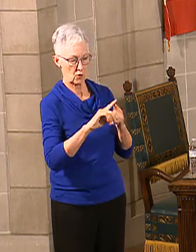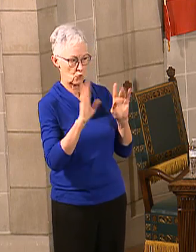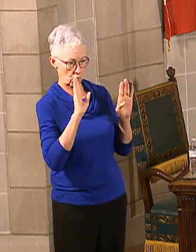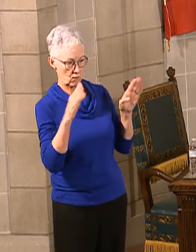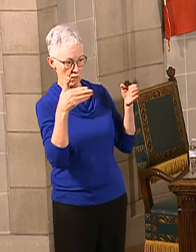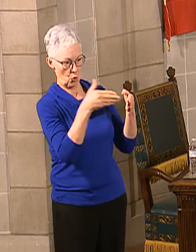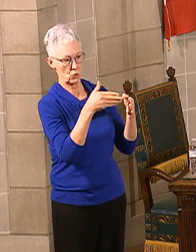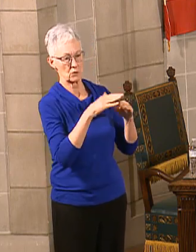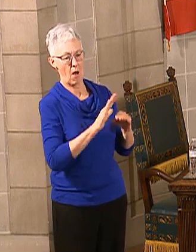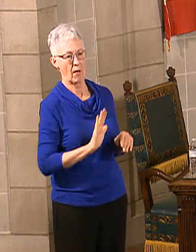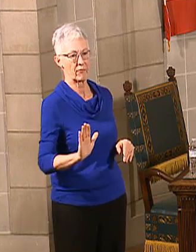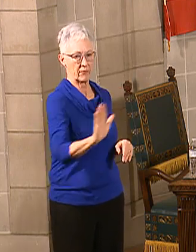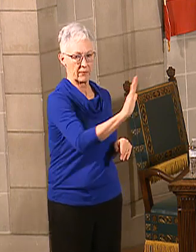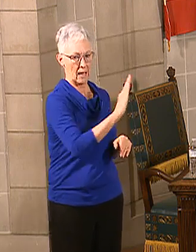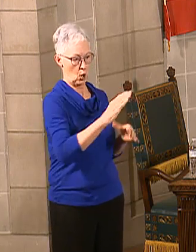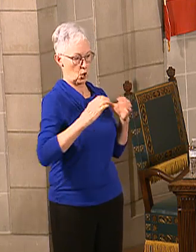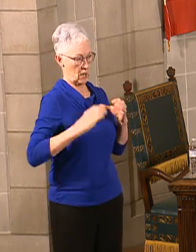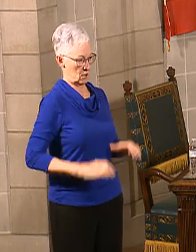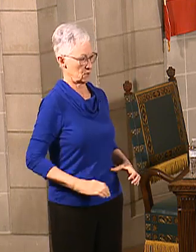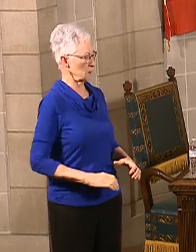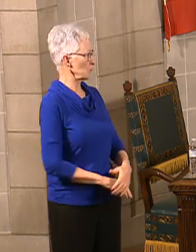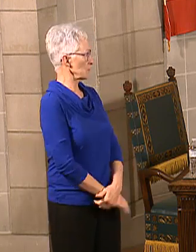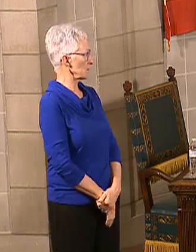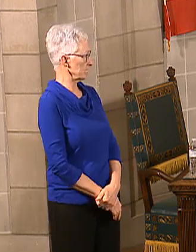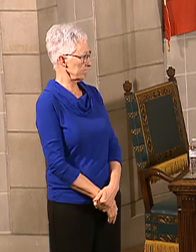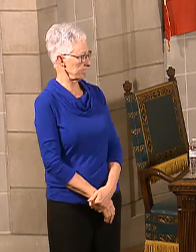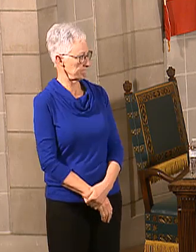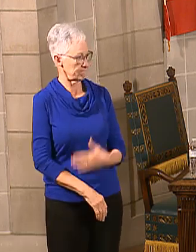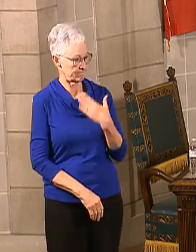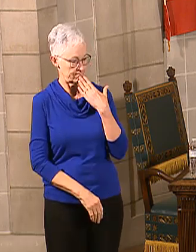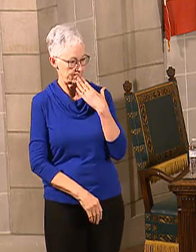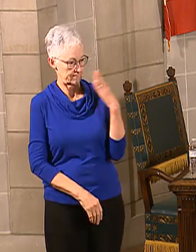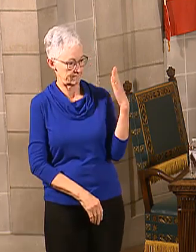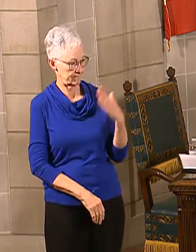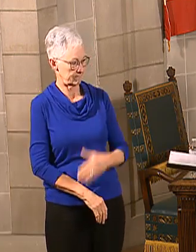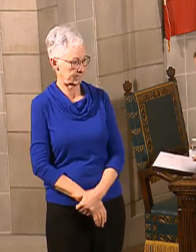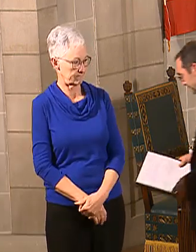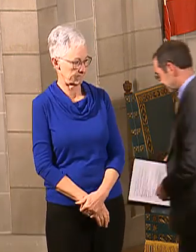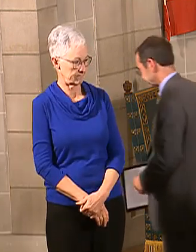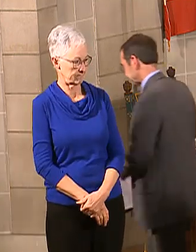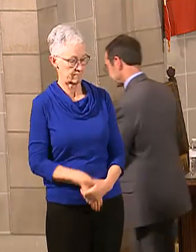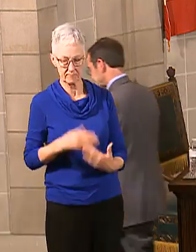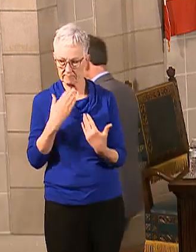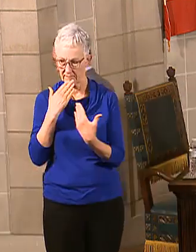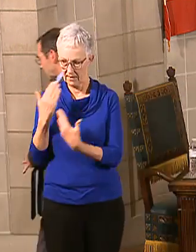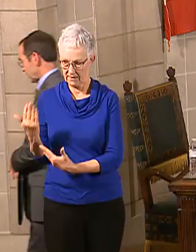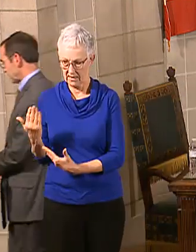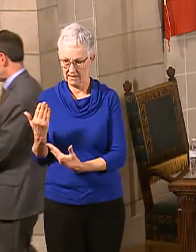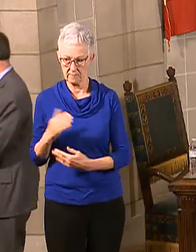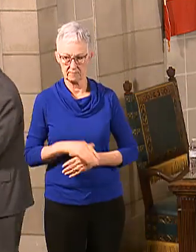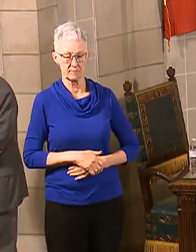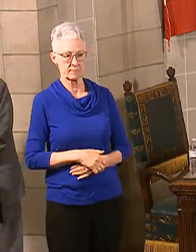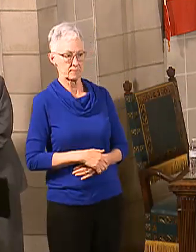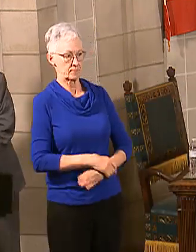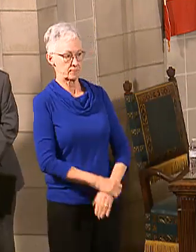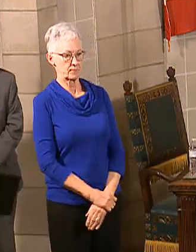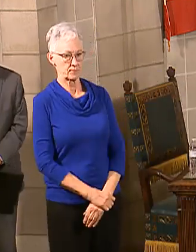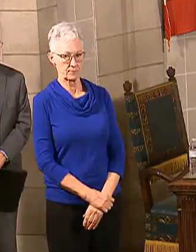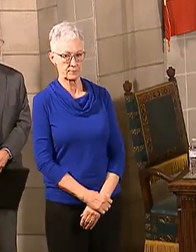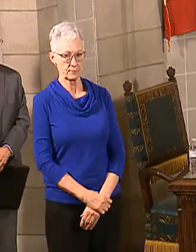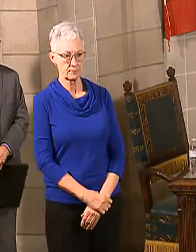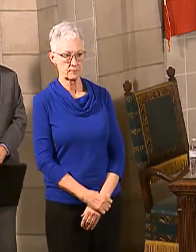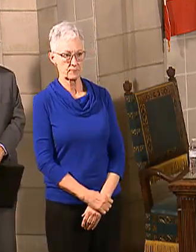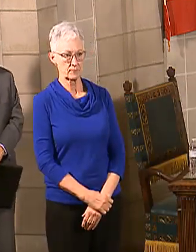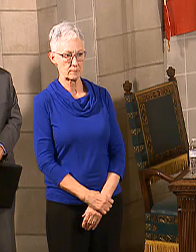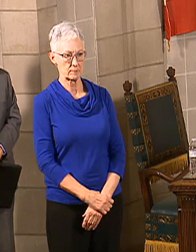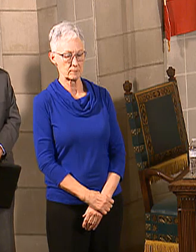during this time. So, great. Yep. Thank you, Governor. All right. Thank you very much, Director Quandl.